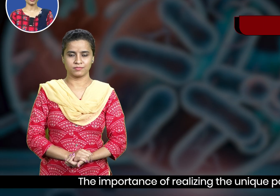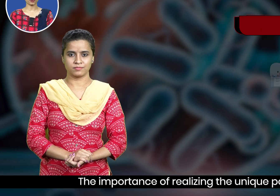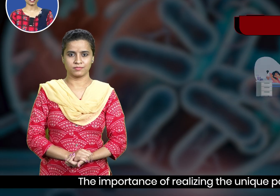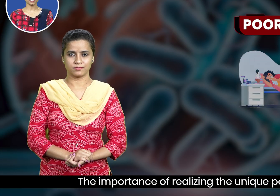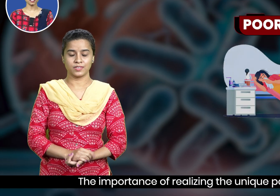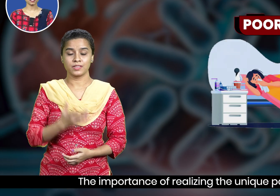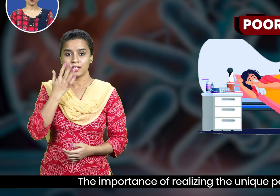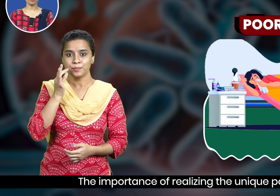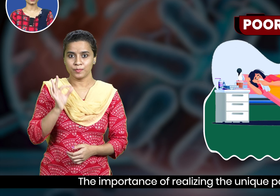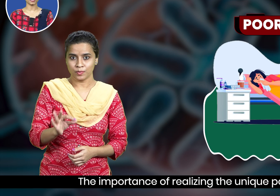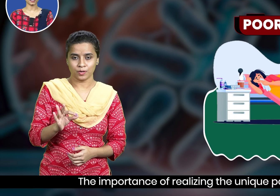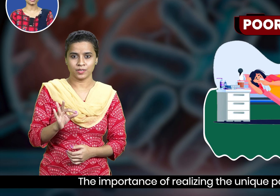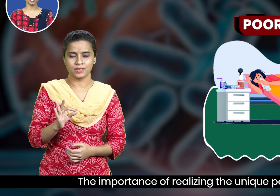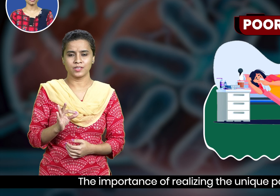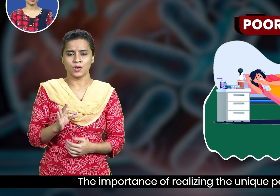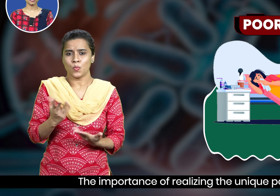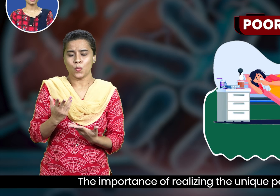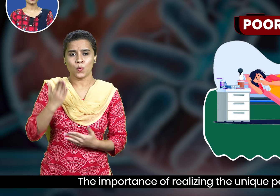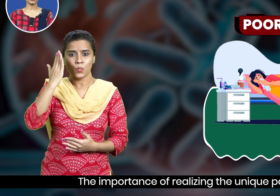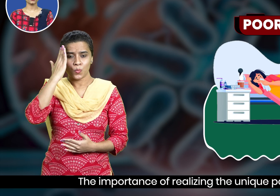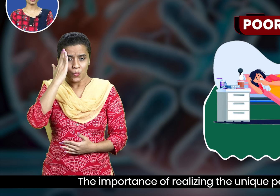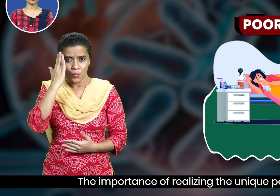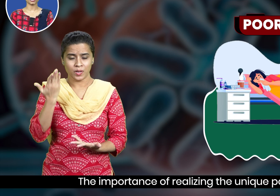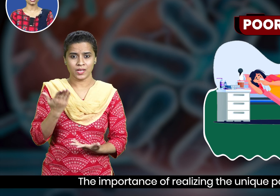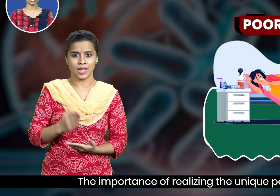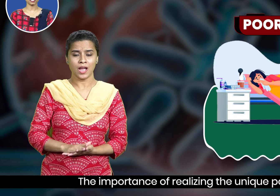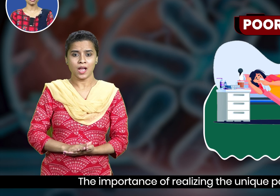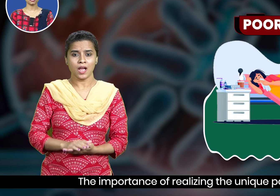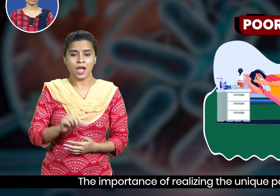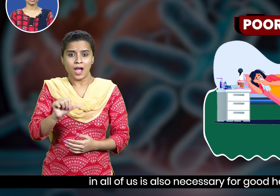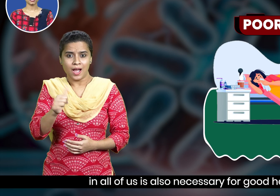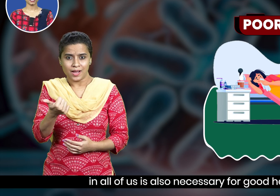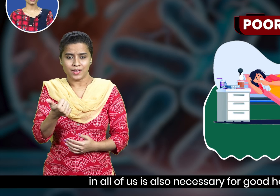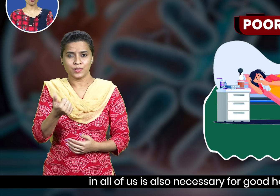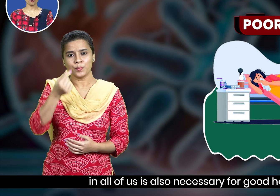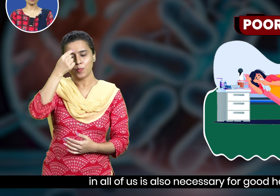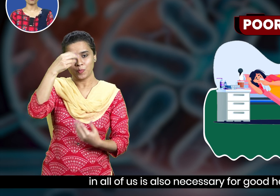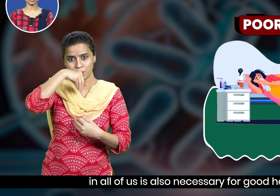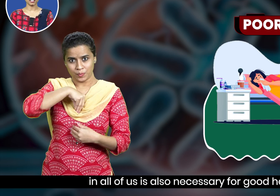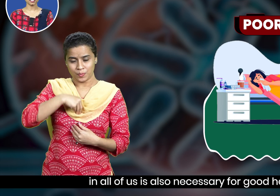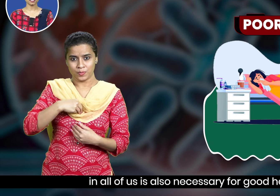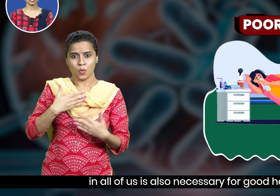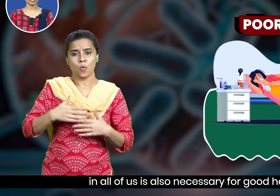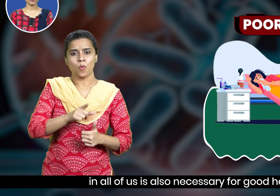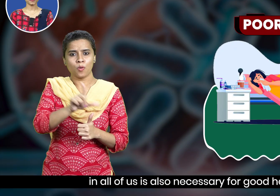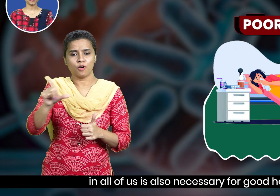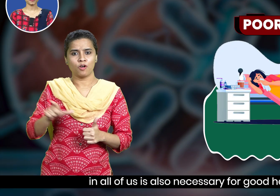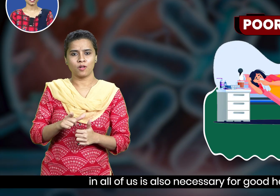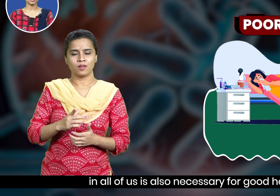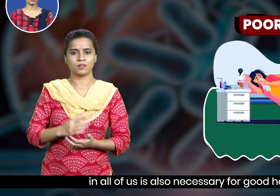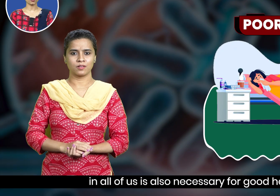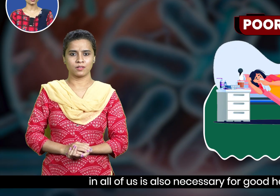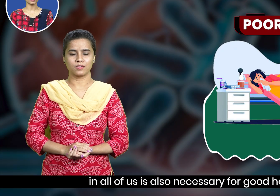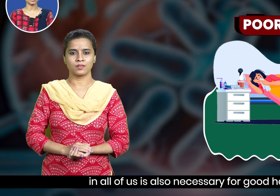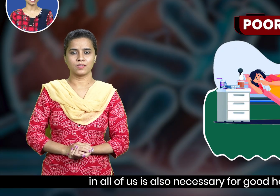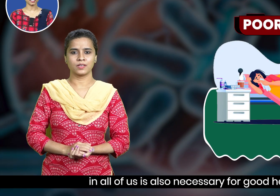The importance of realizing the unique potential in all of us